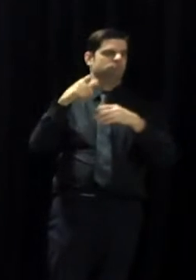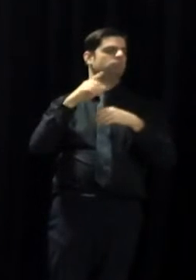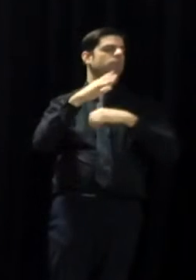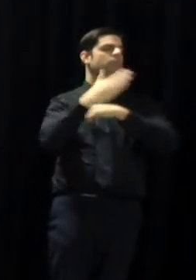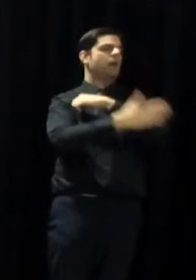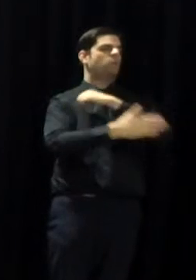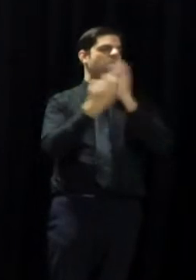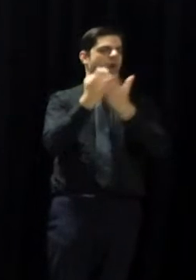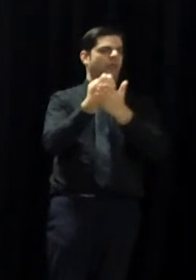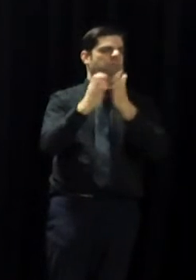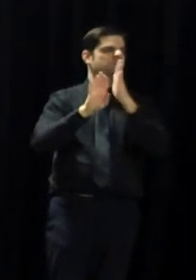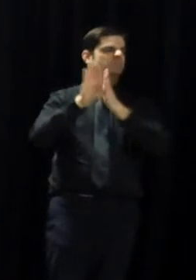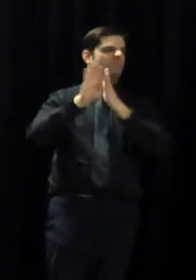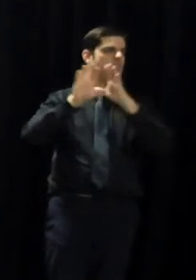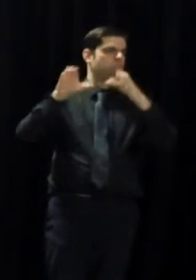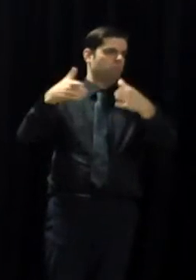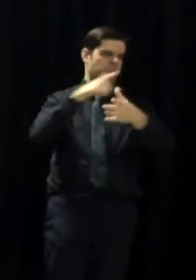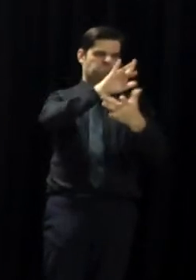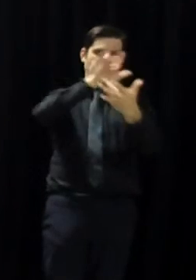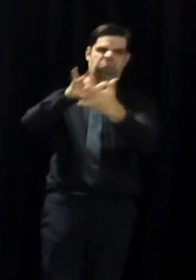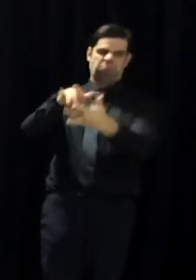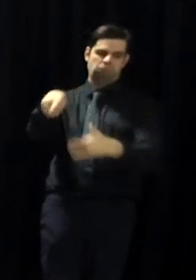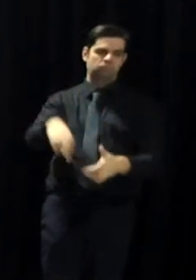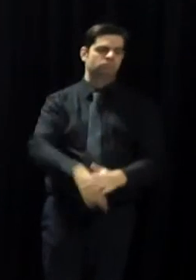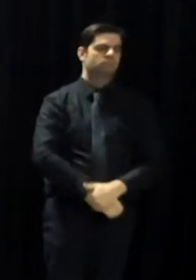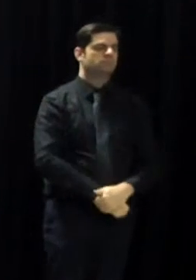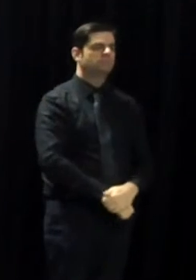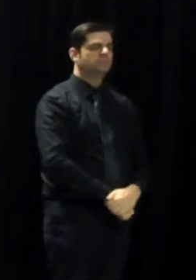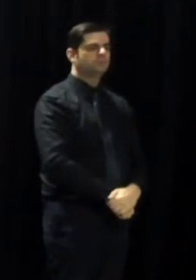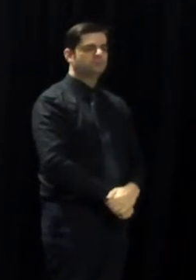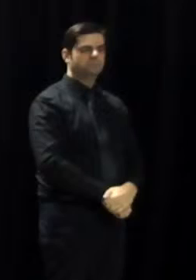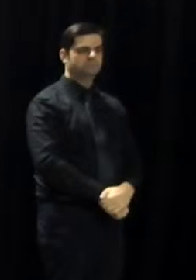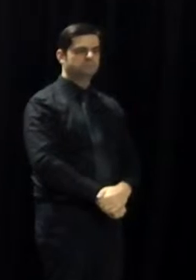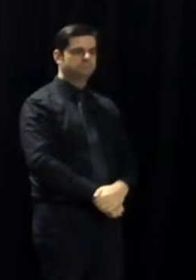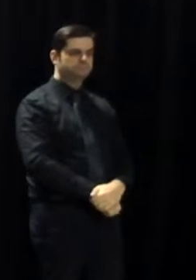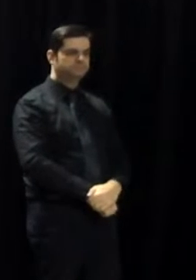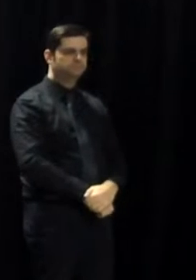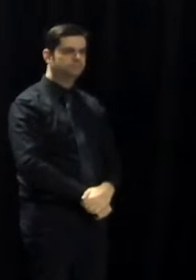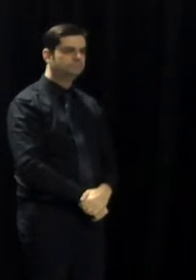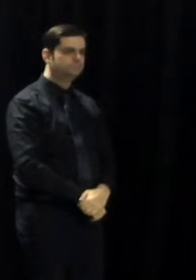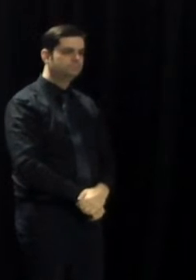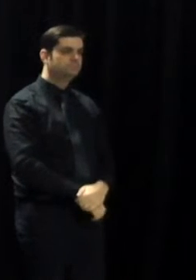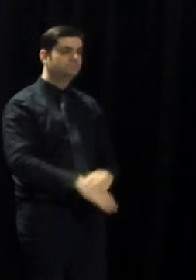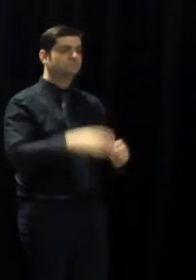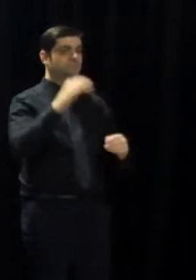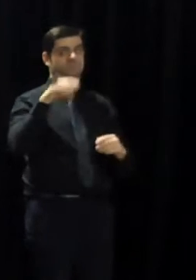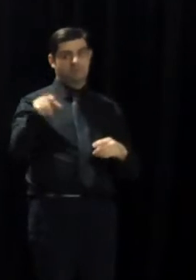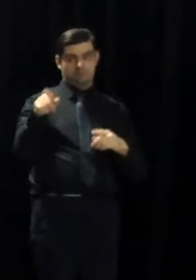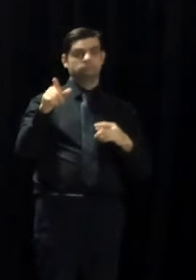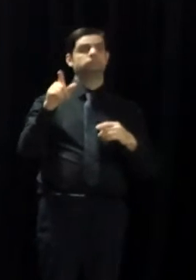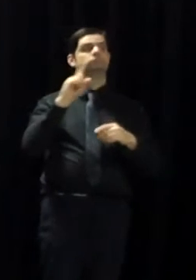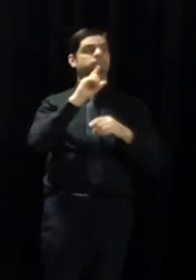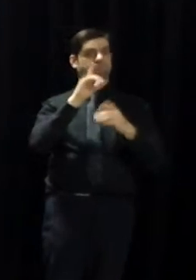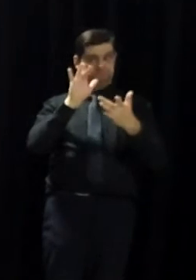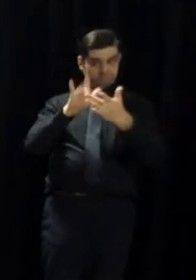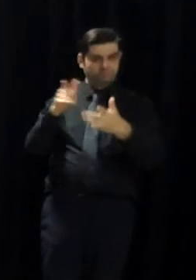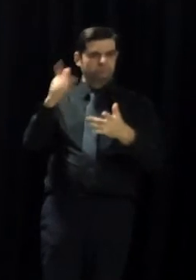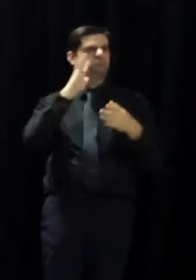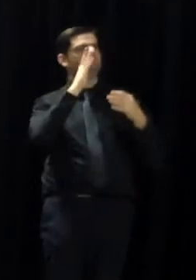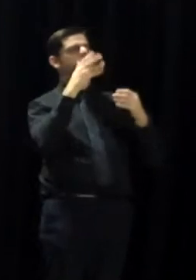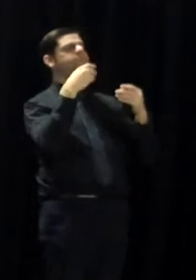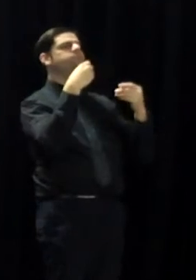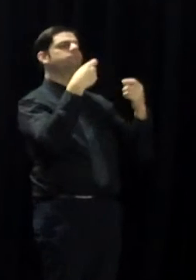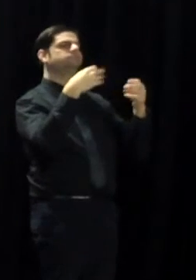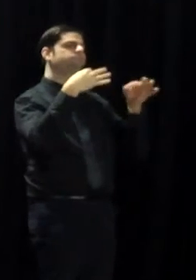can help with overflow cases for us in the region. But really want to thank